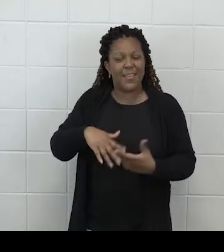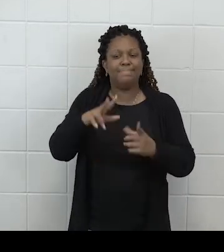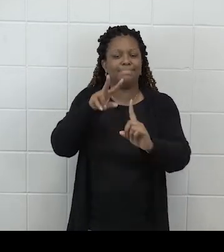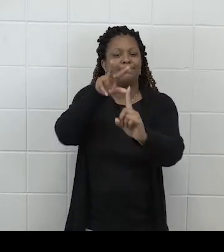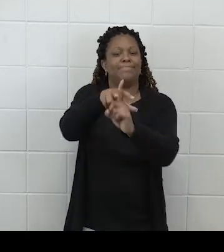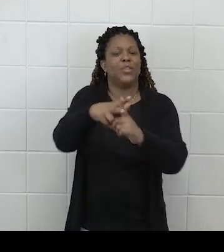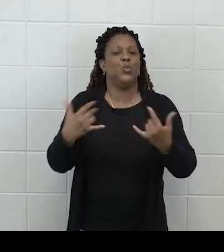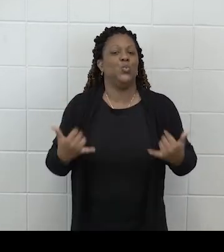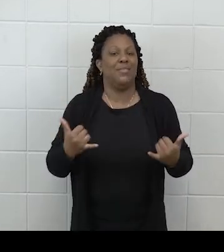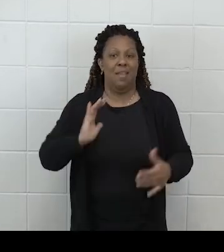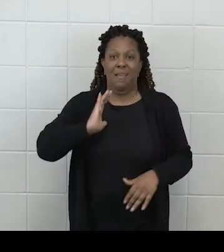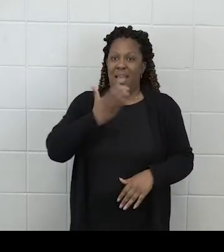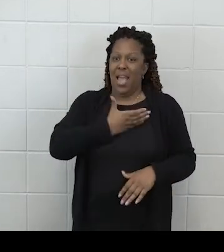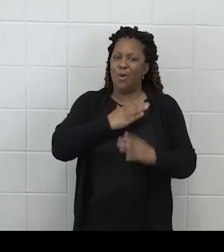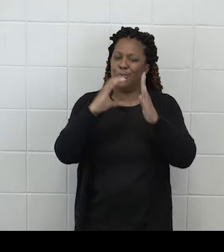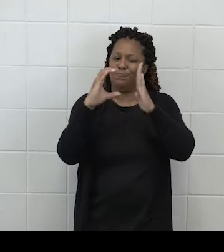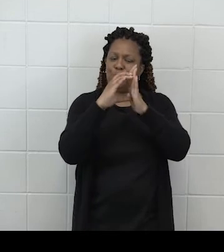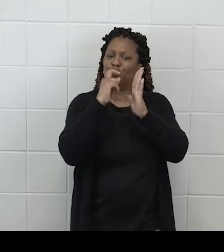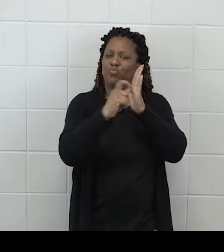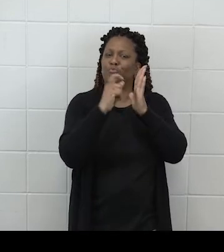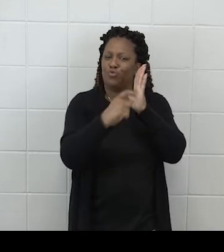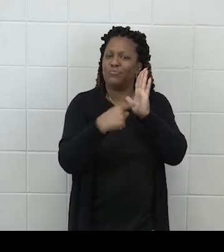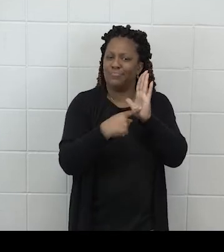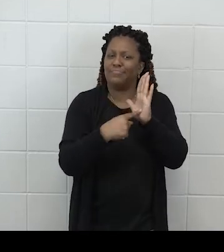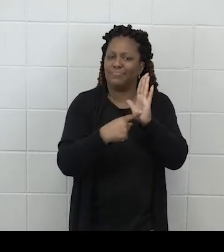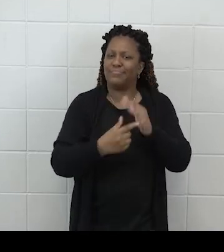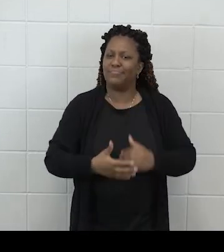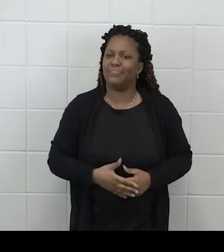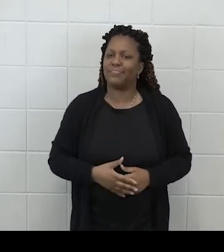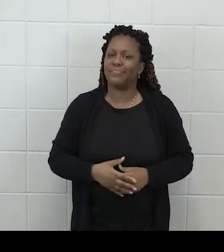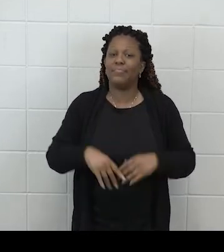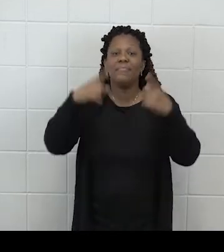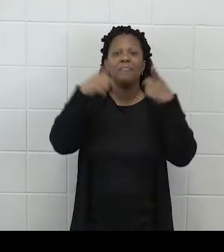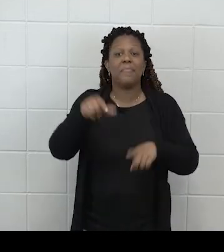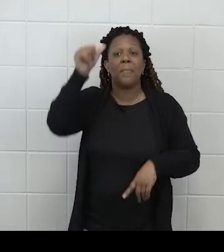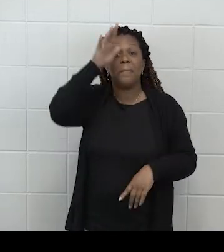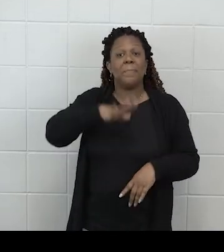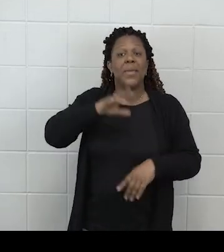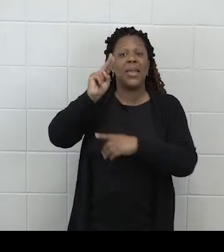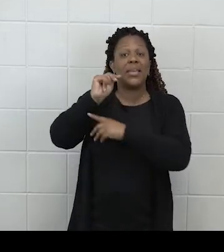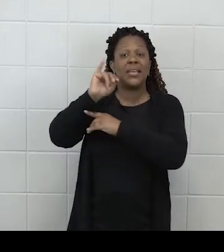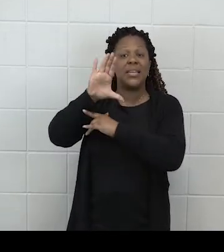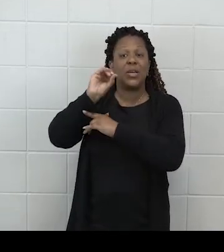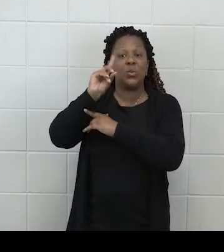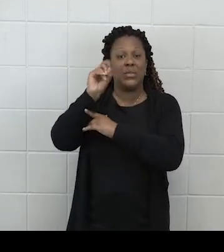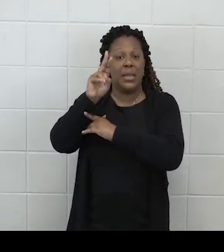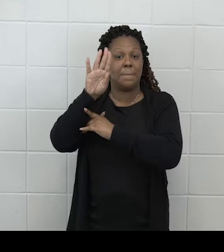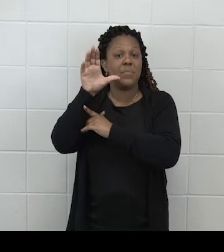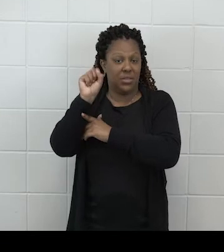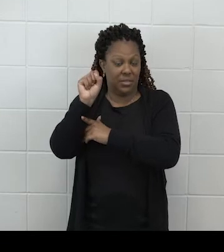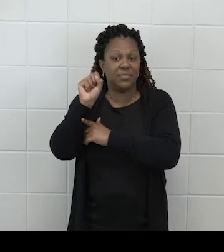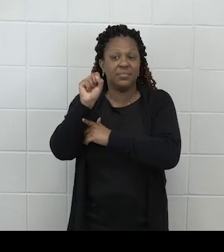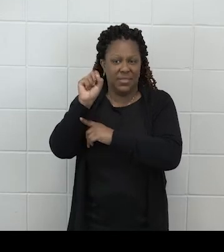was dealing with some fast-changing times of his own. Now, Nicodemus was what we would call a big